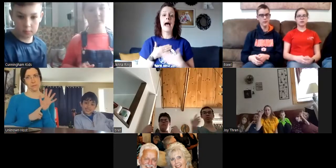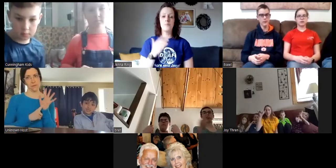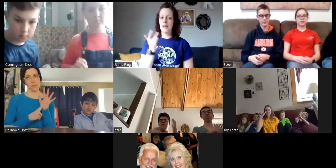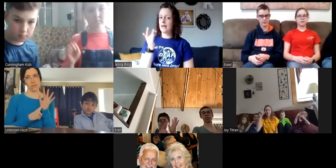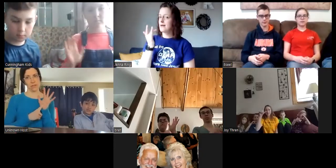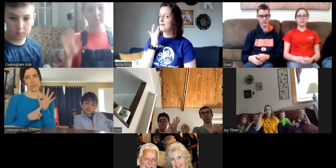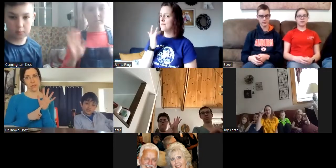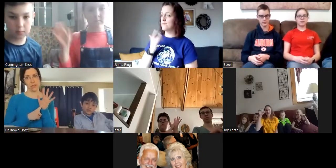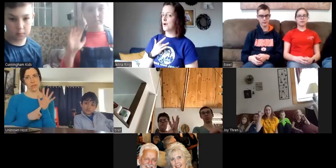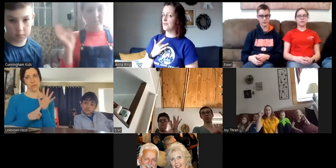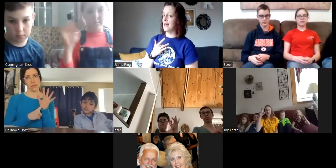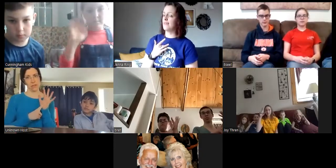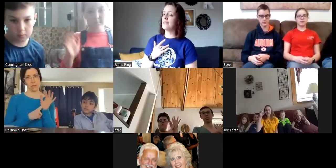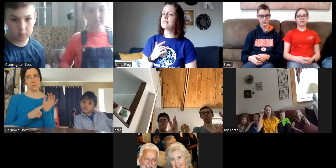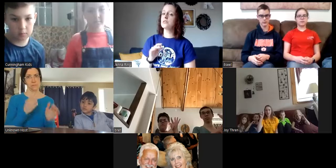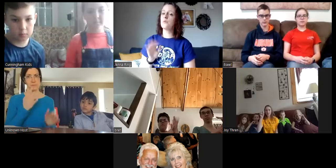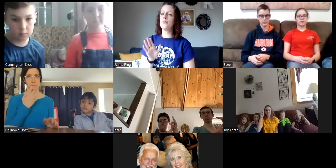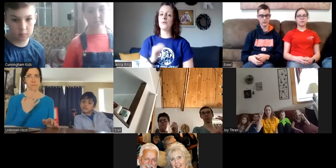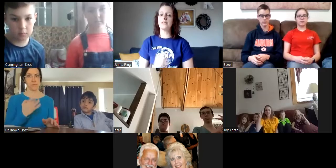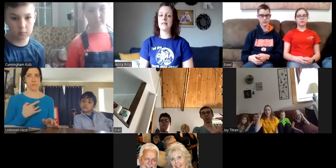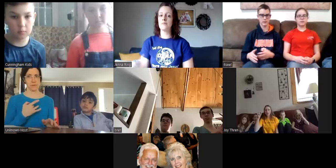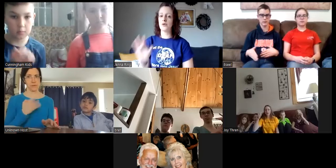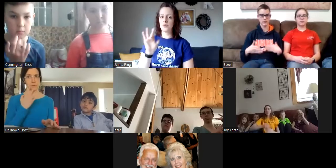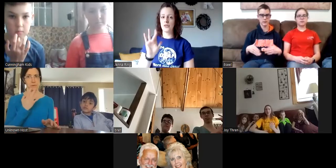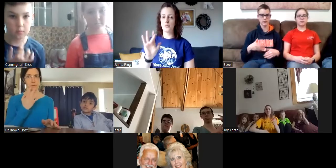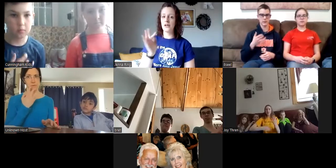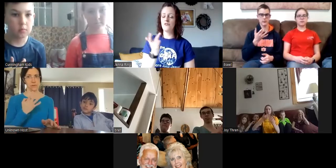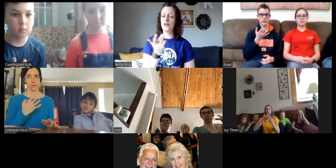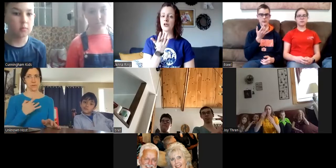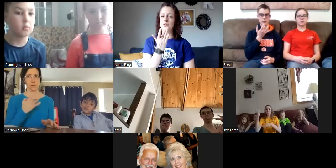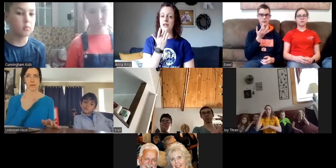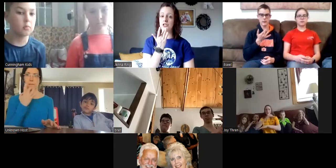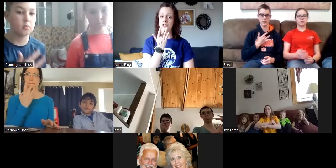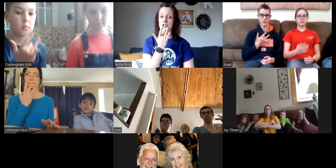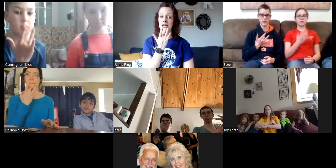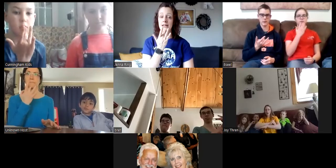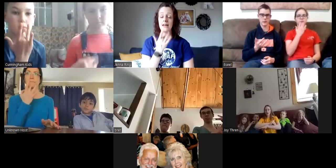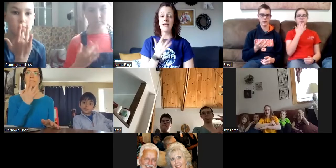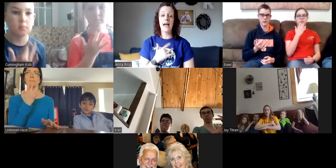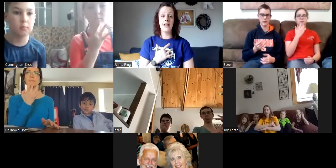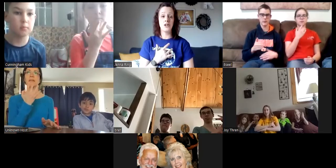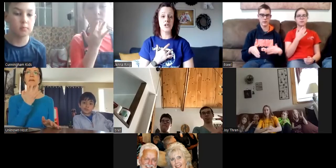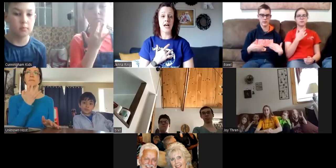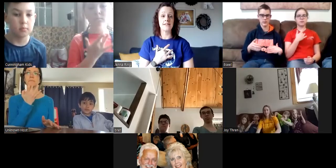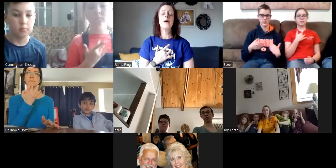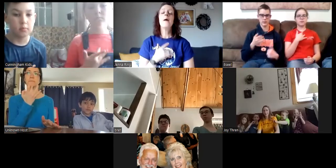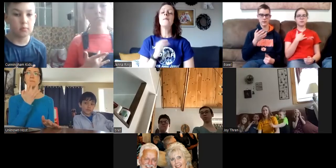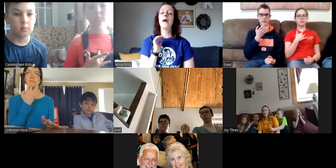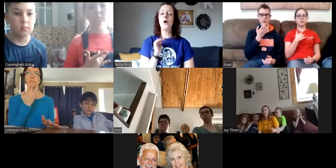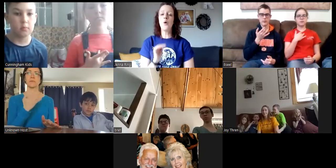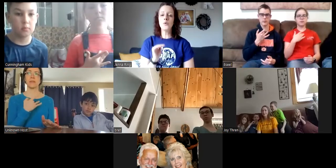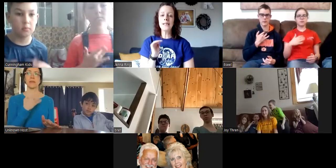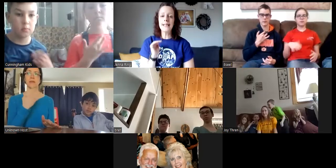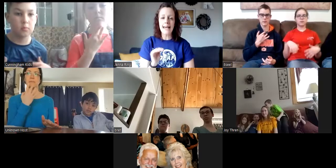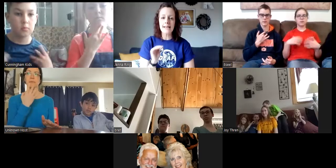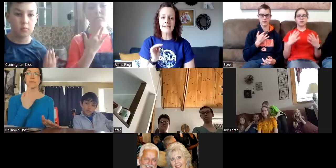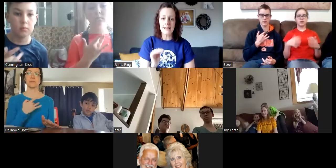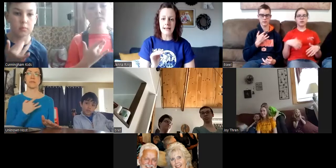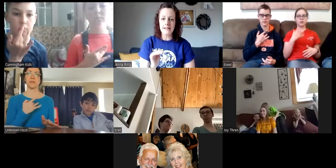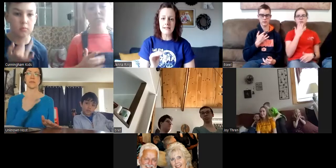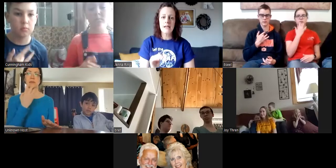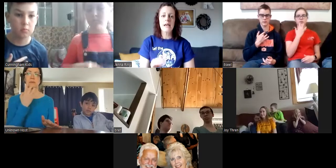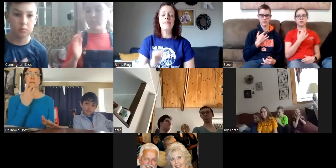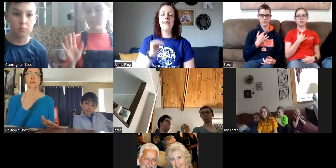see happy birthday. This is the one that we see the most. So with your middle finger, you touch your chin and your chest. My only